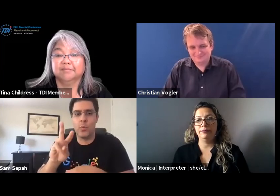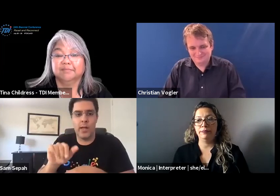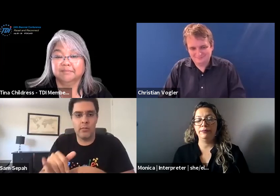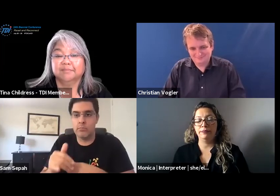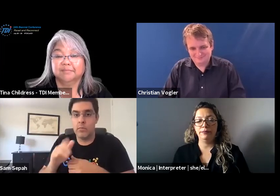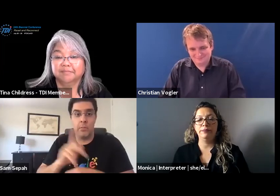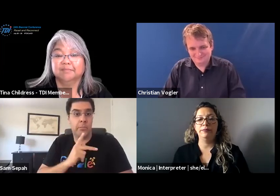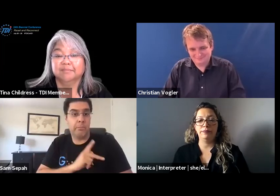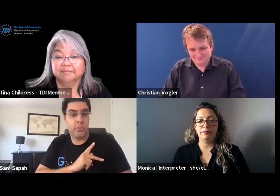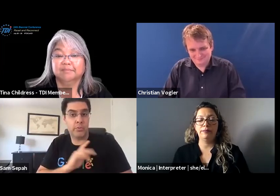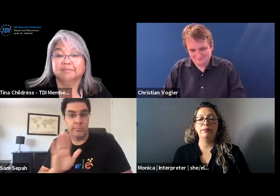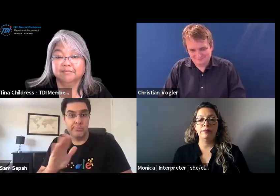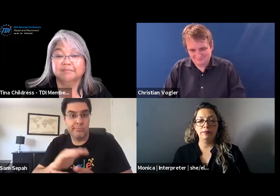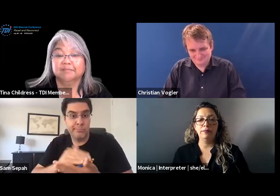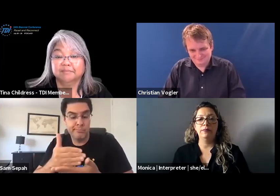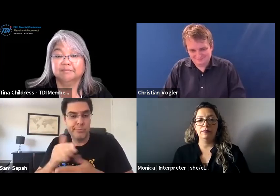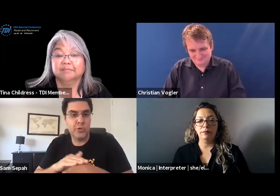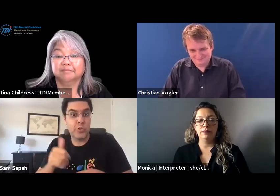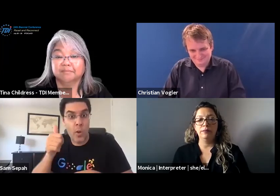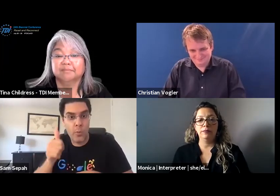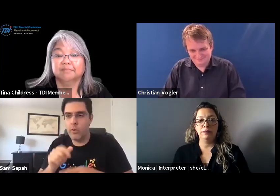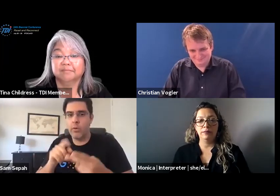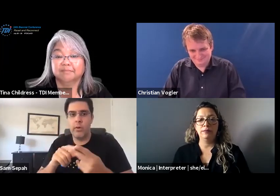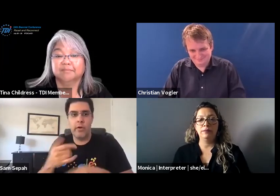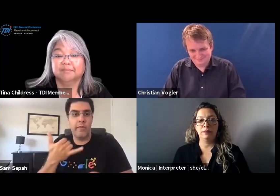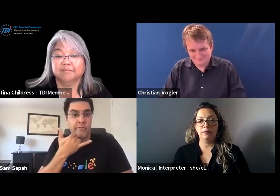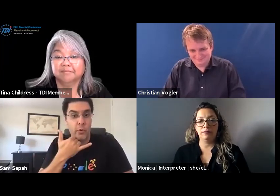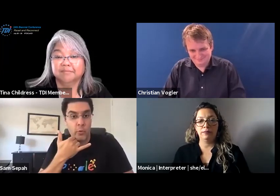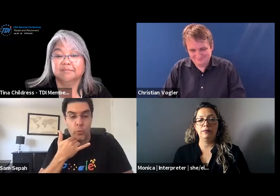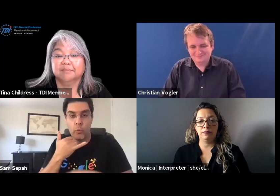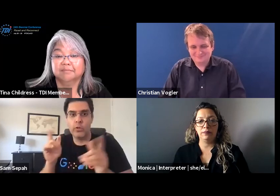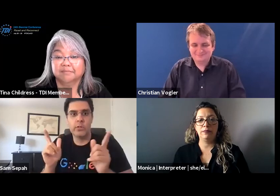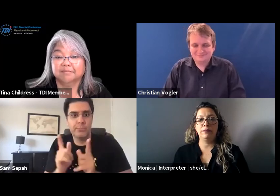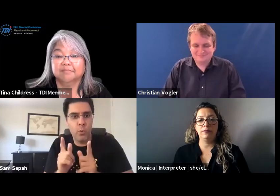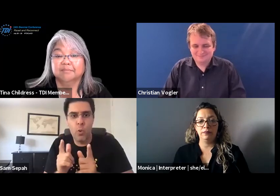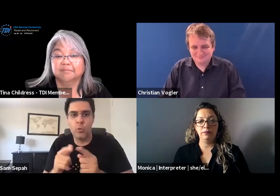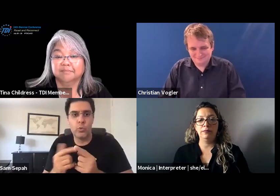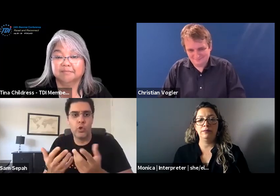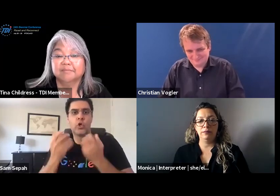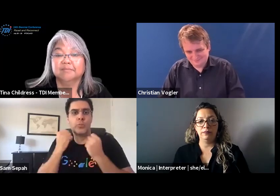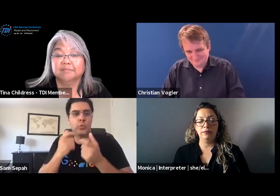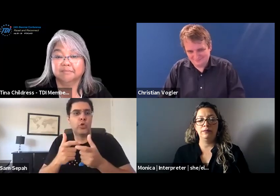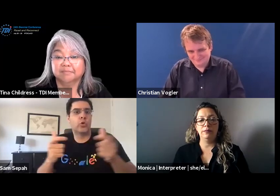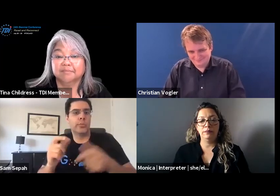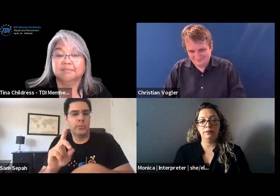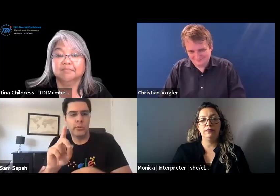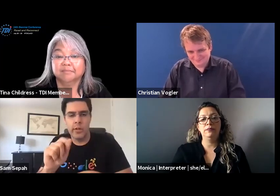it, there's always going to be something else that gets in the way. You know, whether it be your personal laptop that's slower, or your phone that's smaller, which